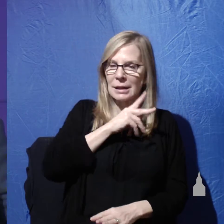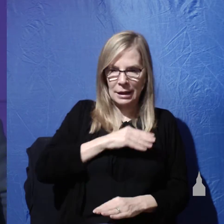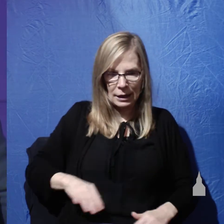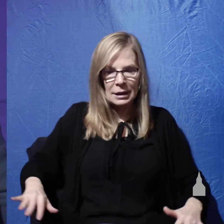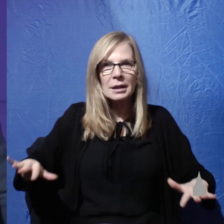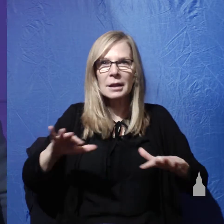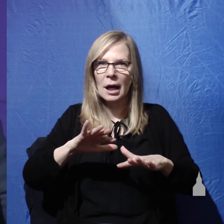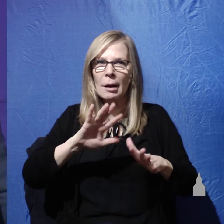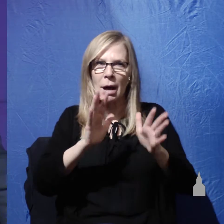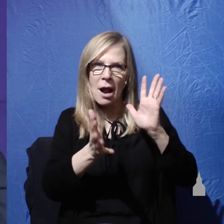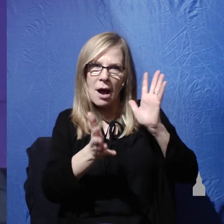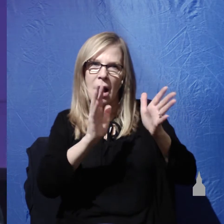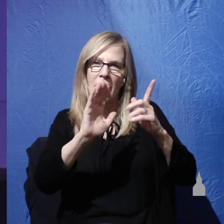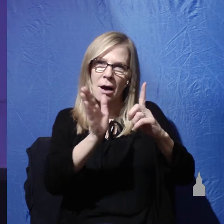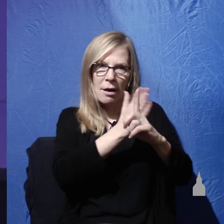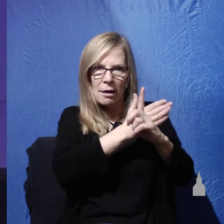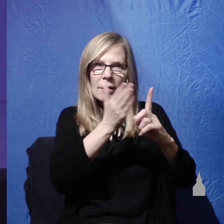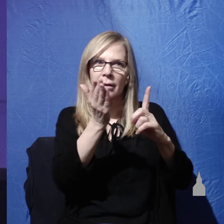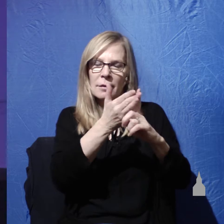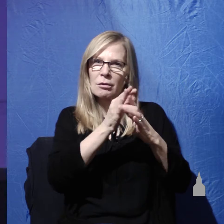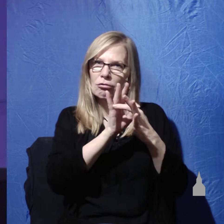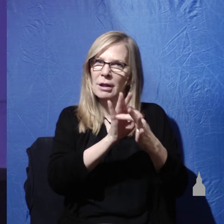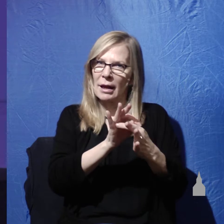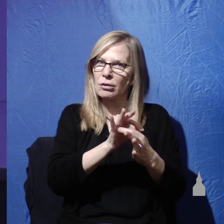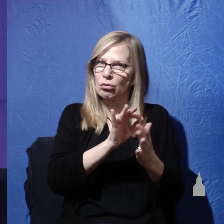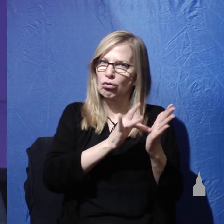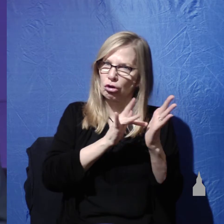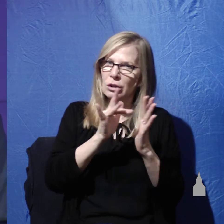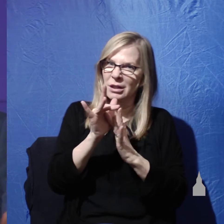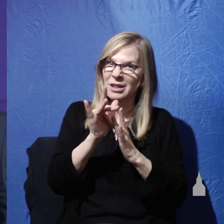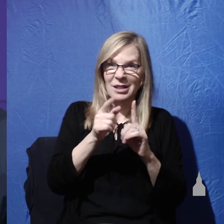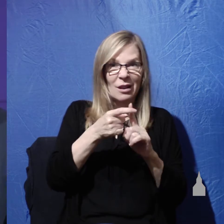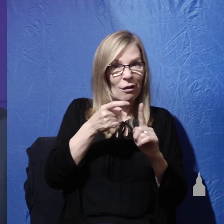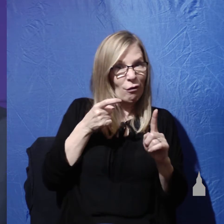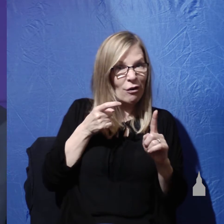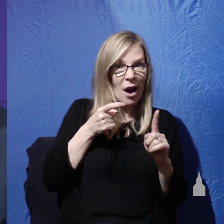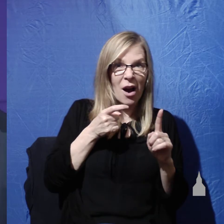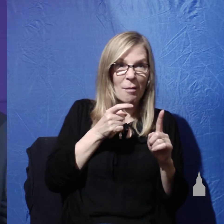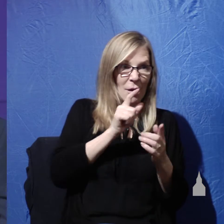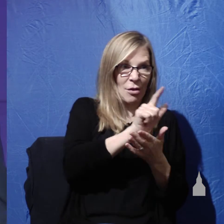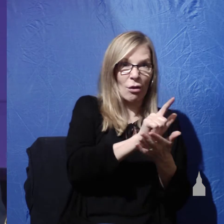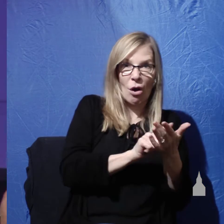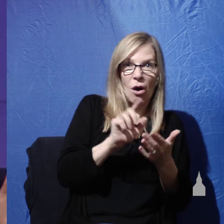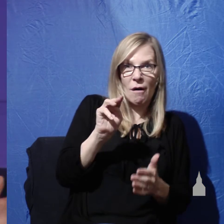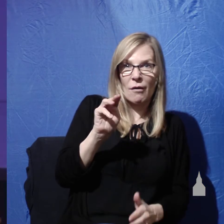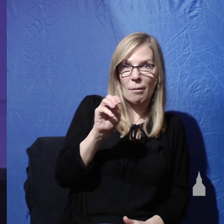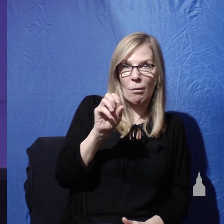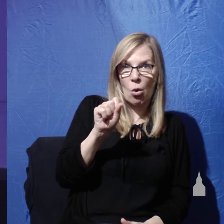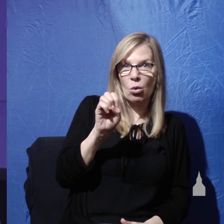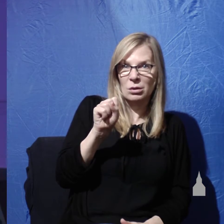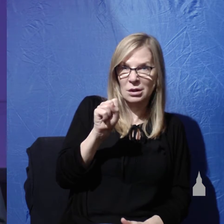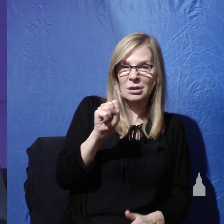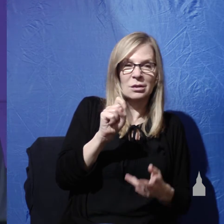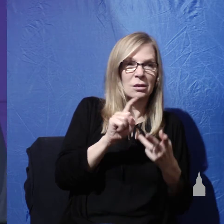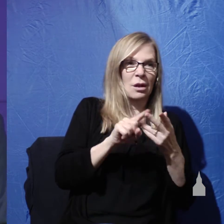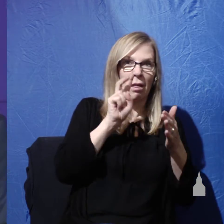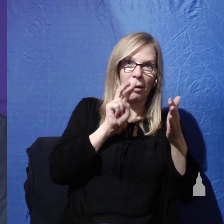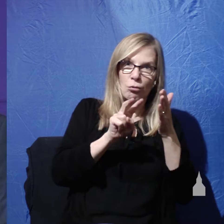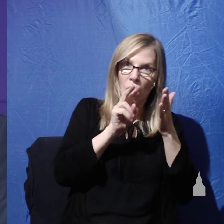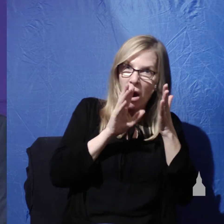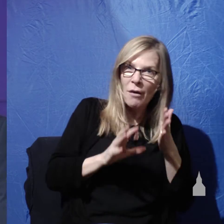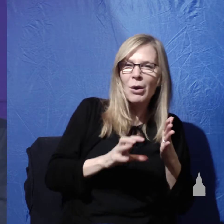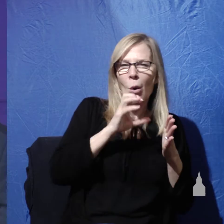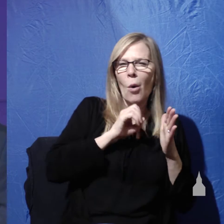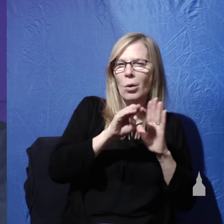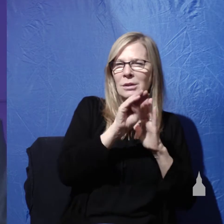them concerning Jesus from both the law of Moses and from the prophets from morning until evening. Some were being persuaded by the